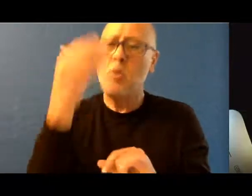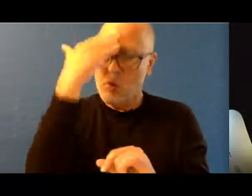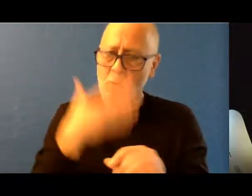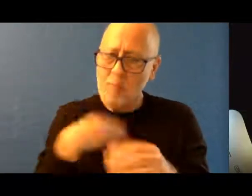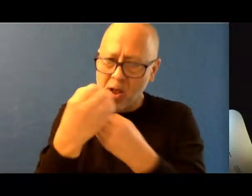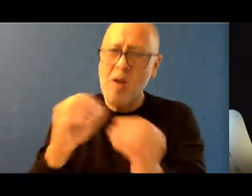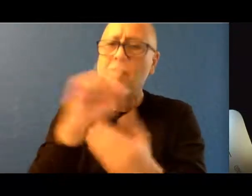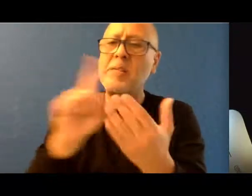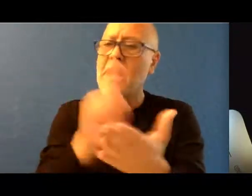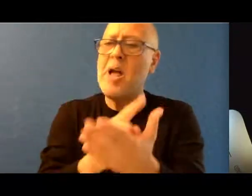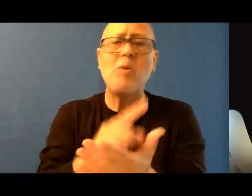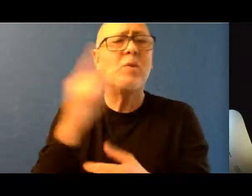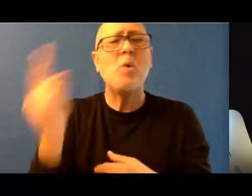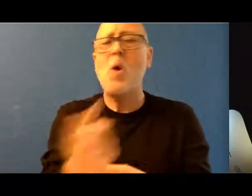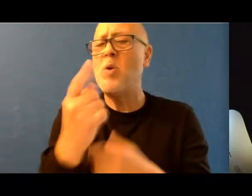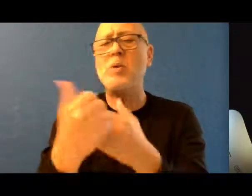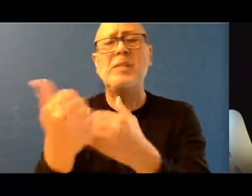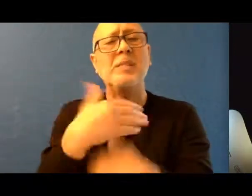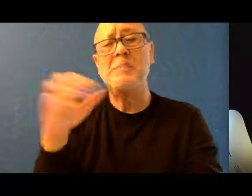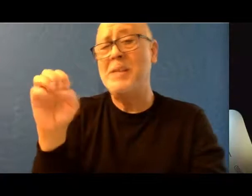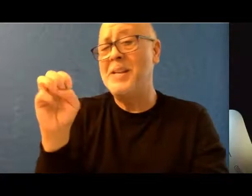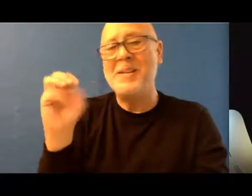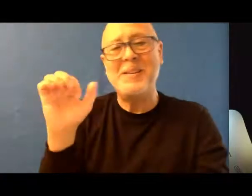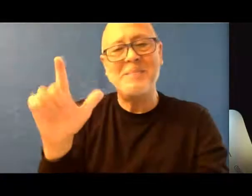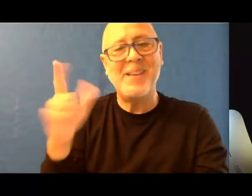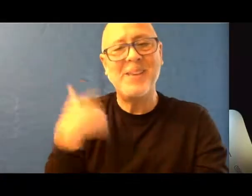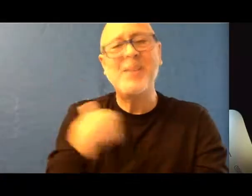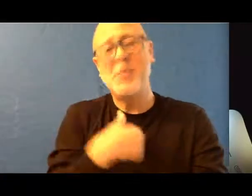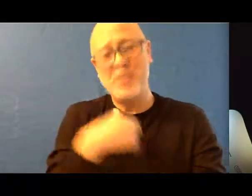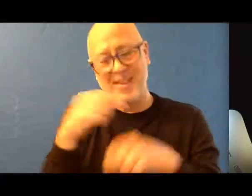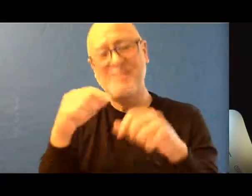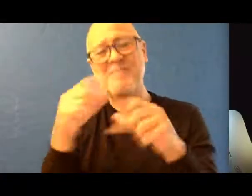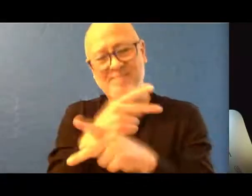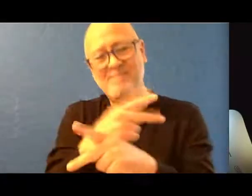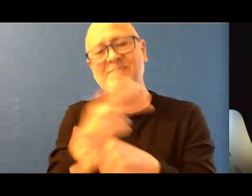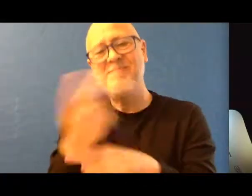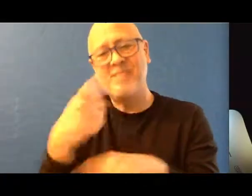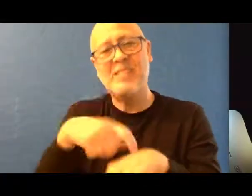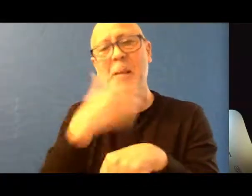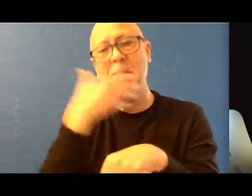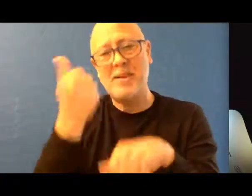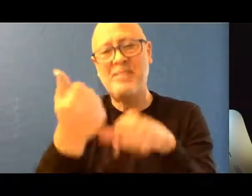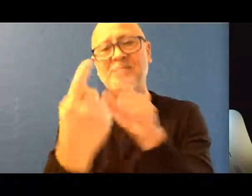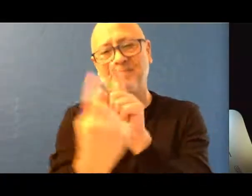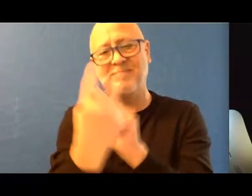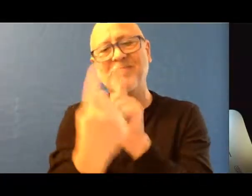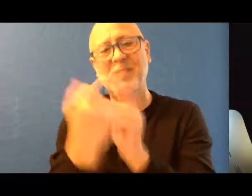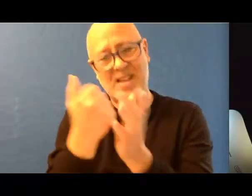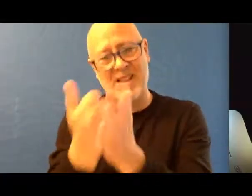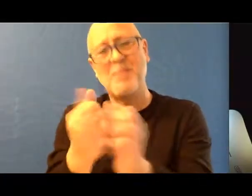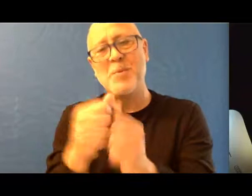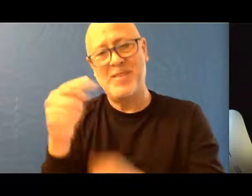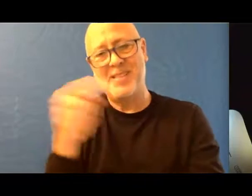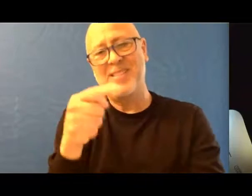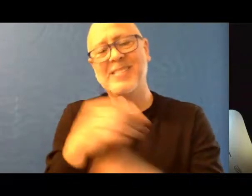office hours, but you can also just shoot me an email and we can find a time that's best for you so that I can help you with the